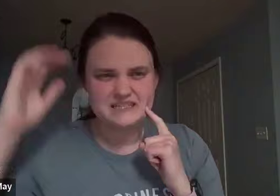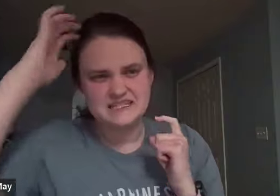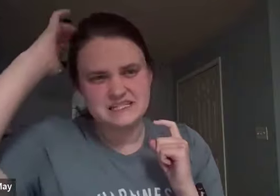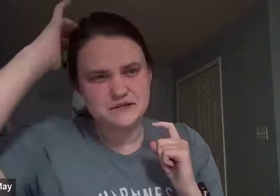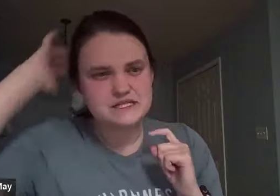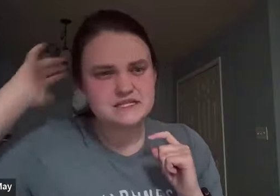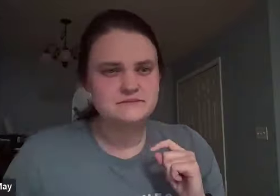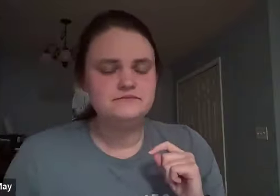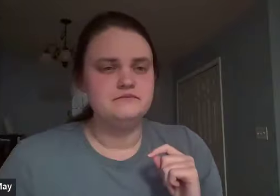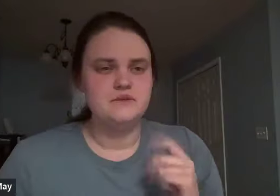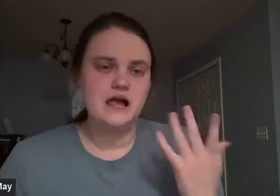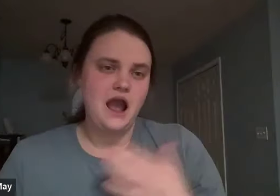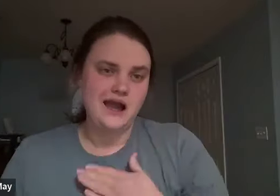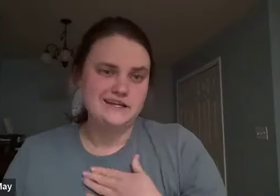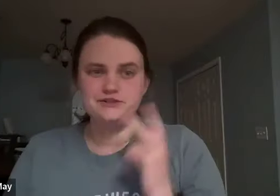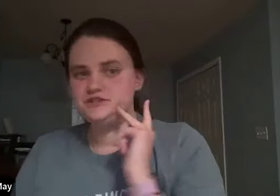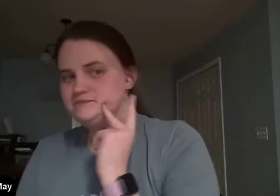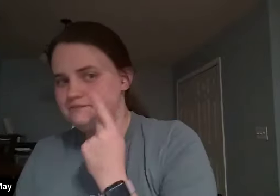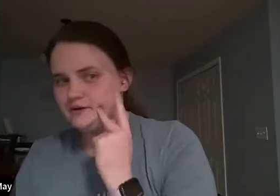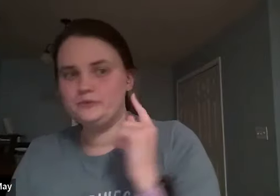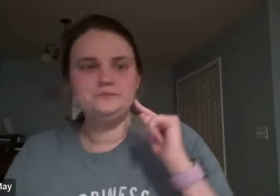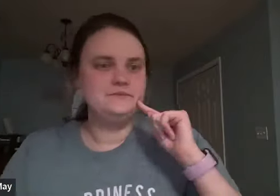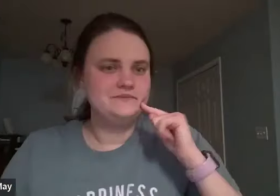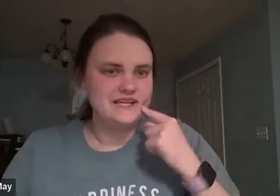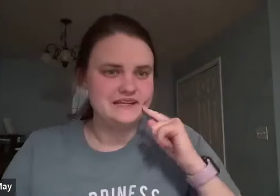see a difference. But like I do just pickle candy.